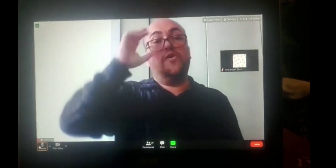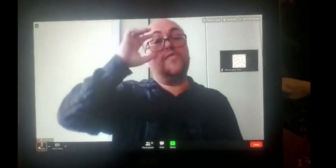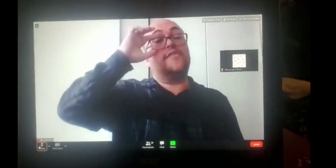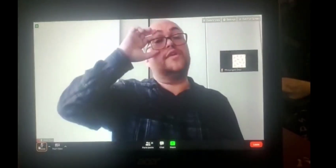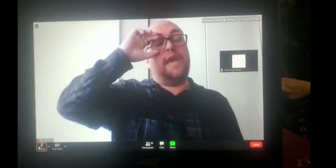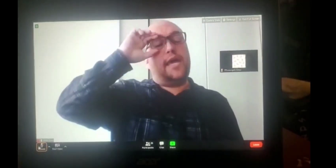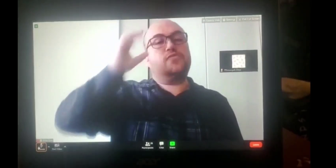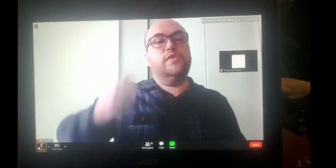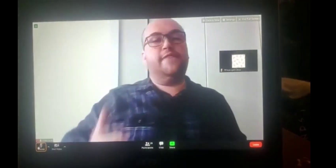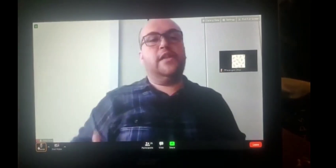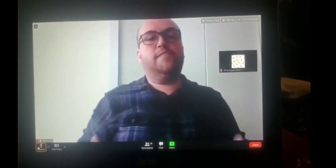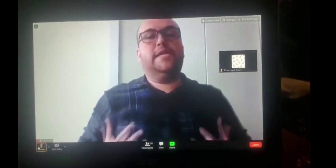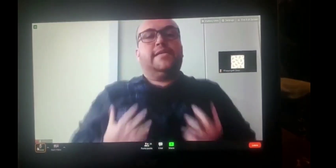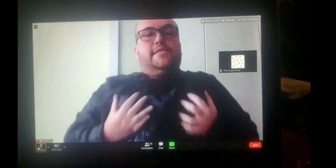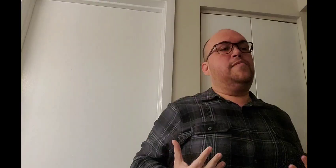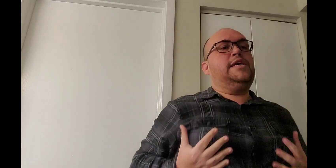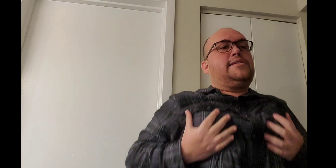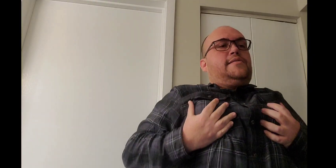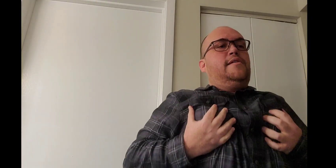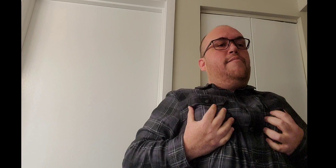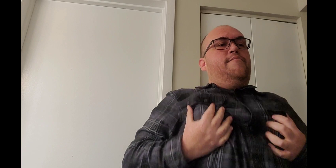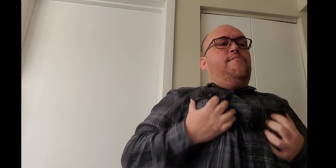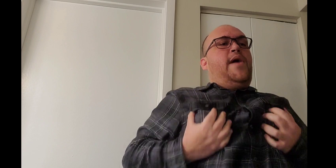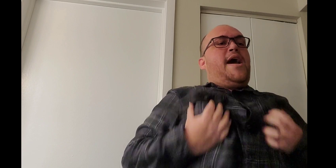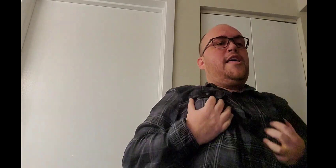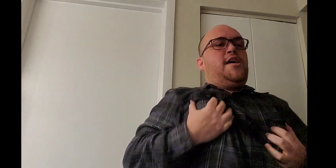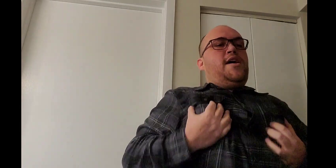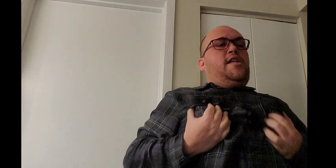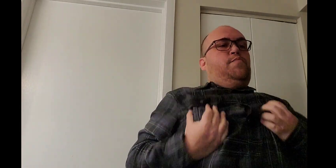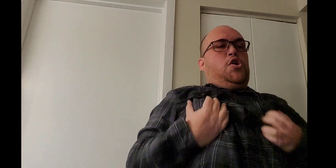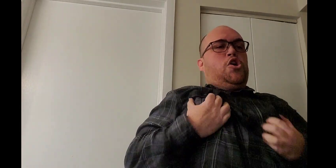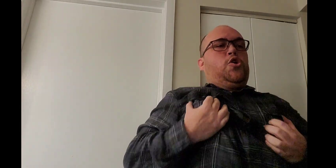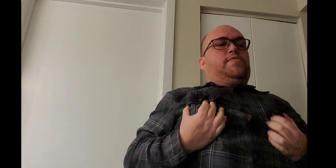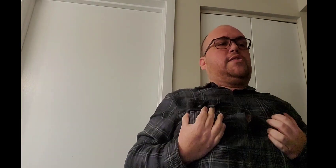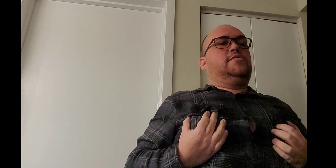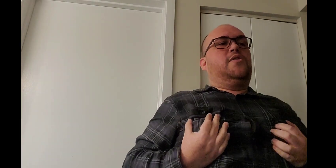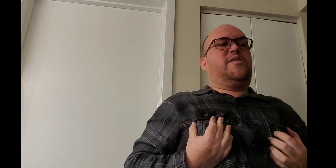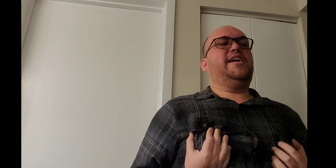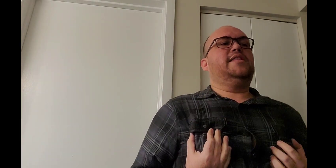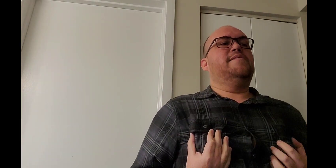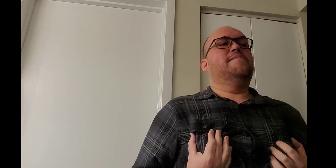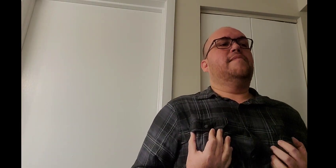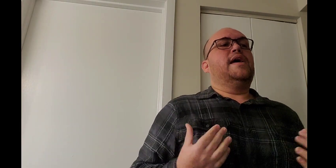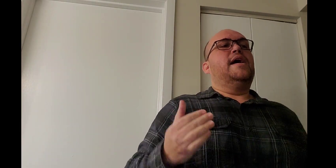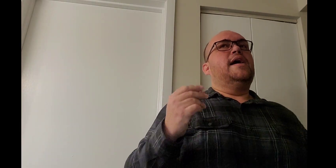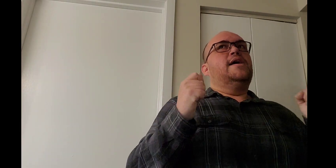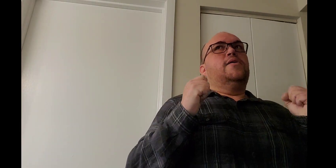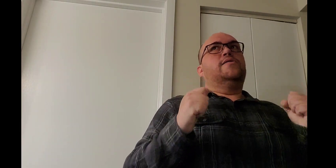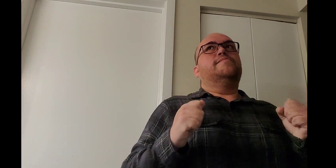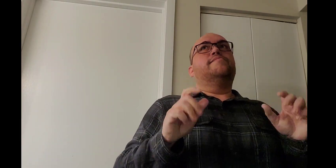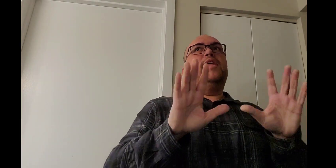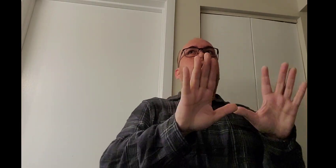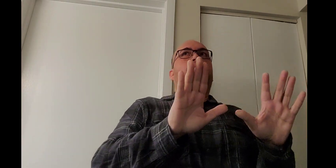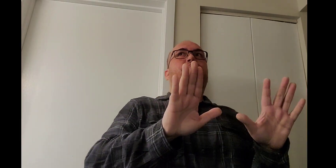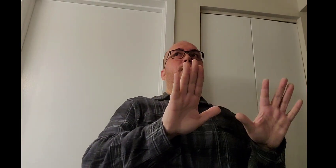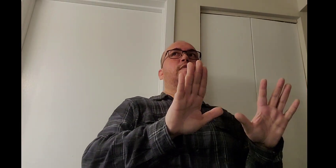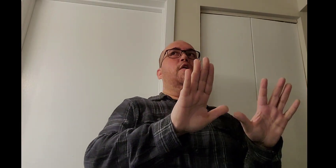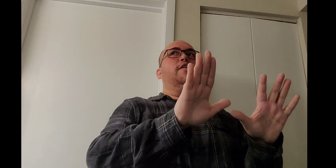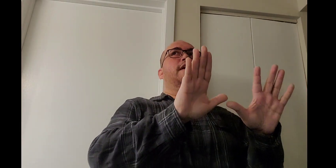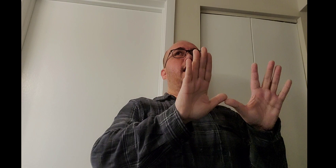that with age we develop this this man boobs all right now the other day